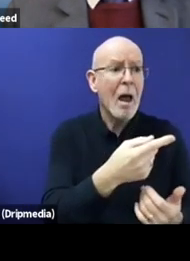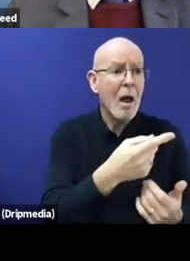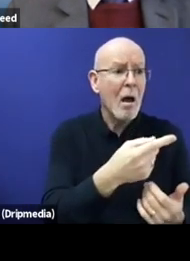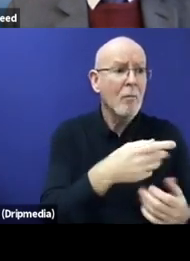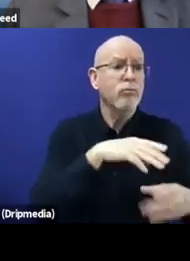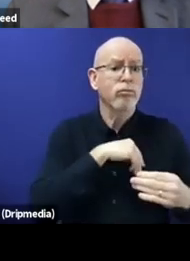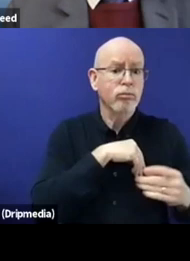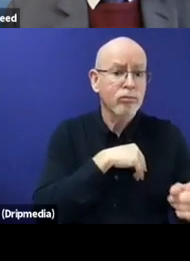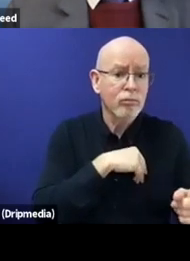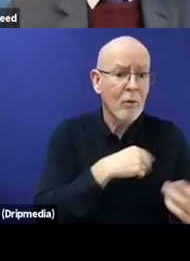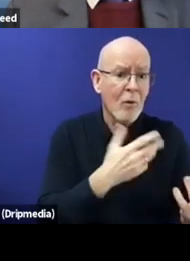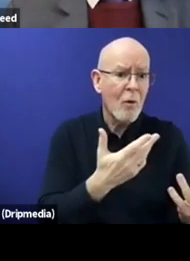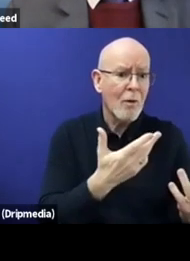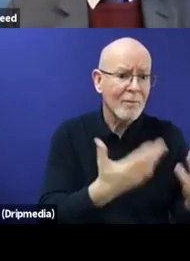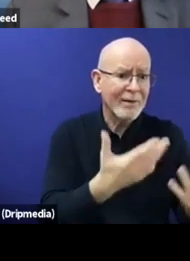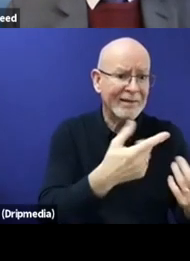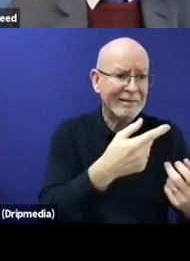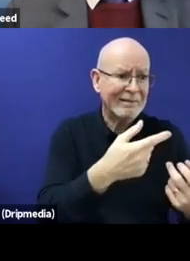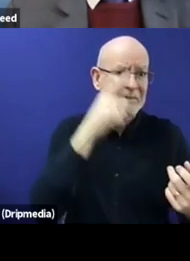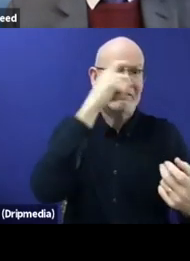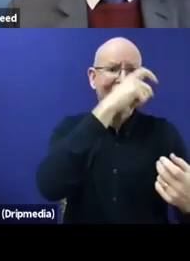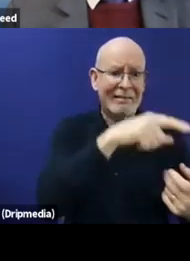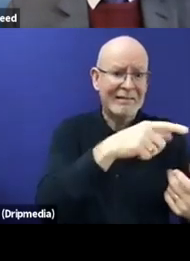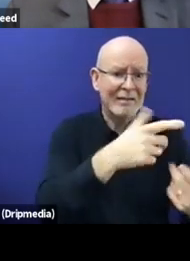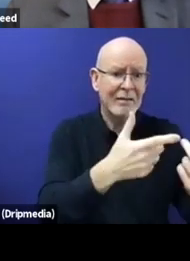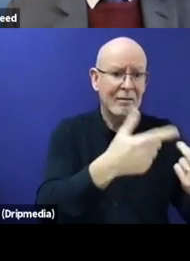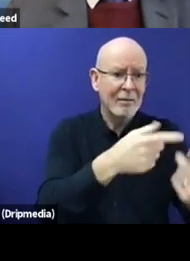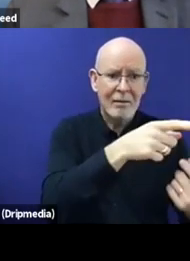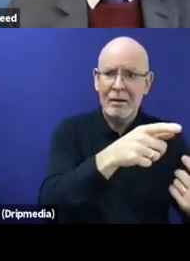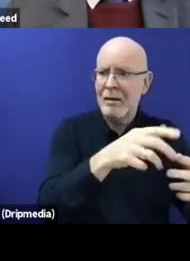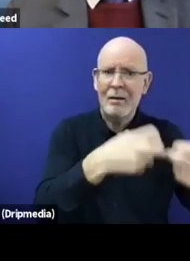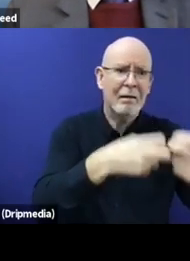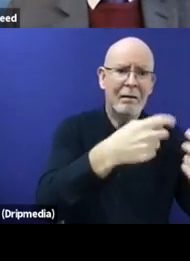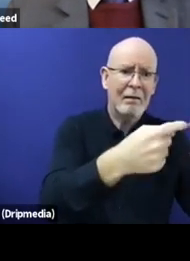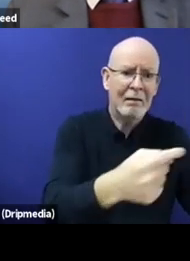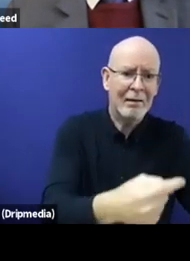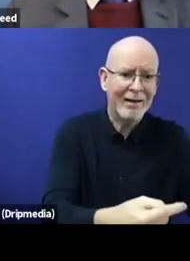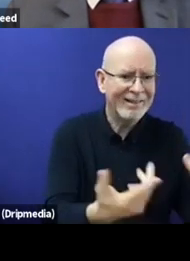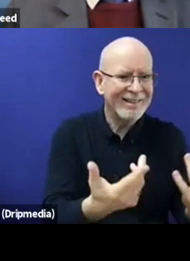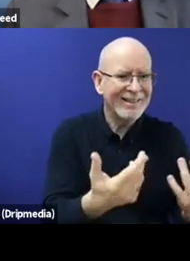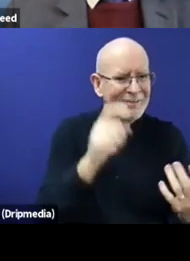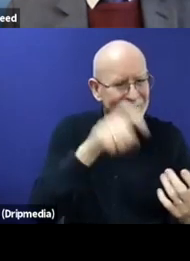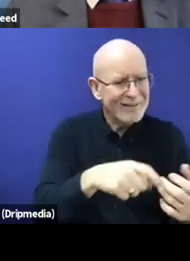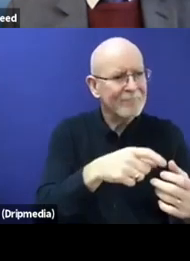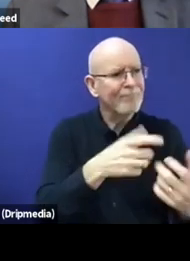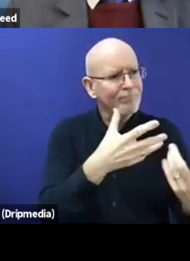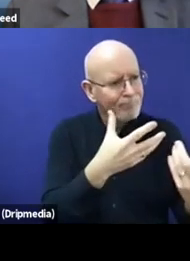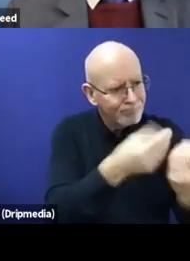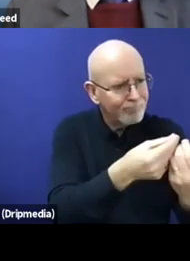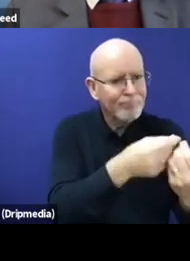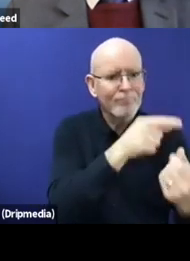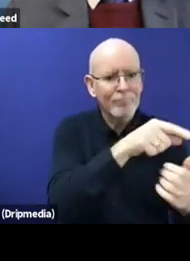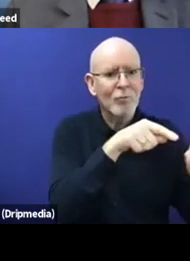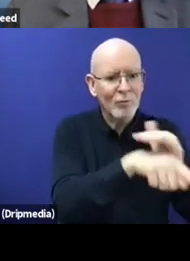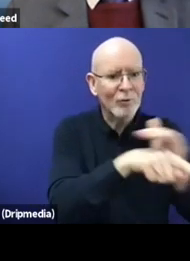refugees, and developing, research tools and researching, studying communities, coexistence,